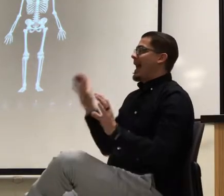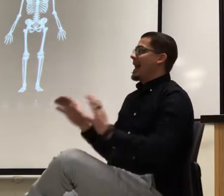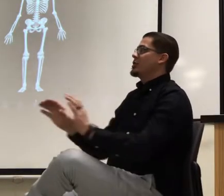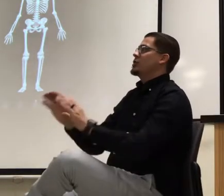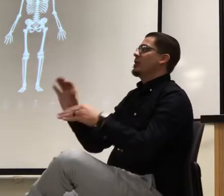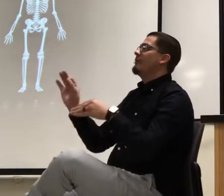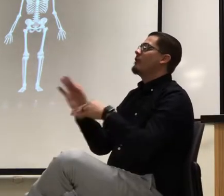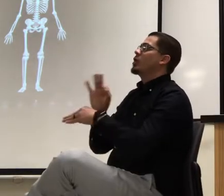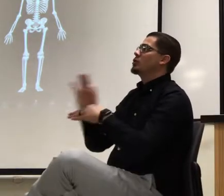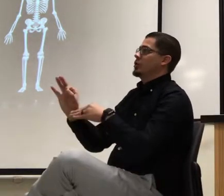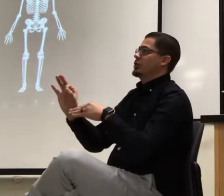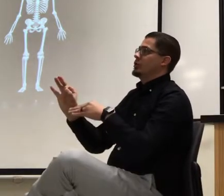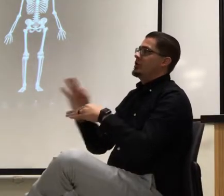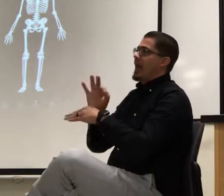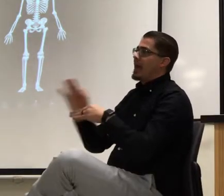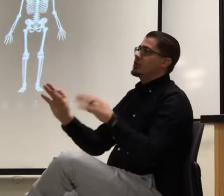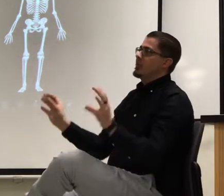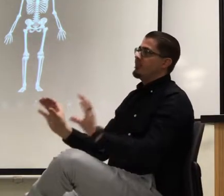function,